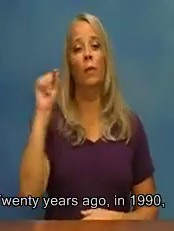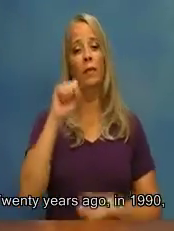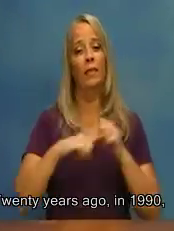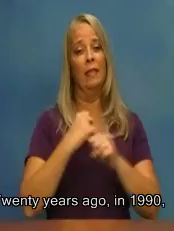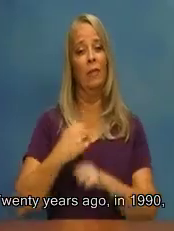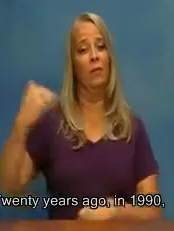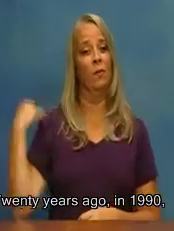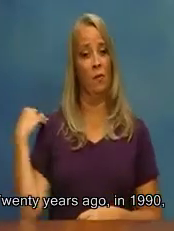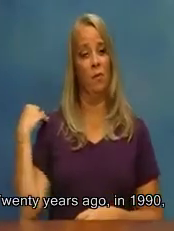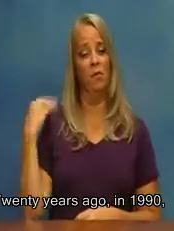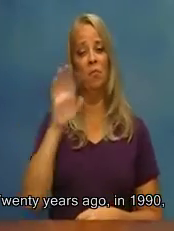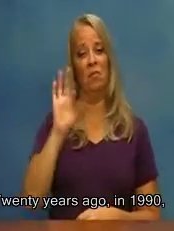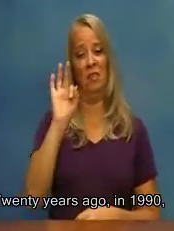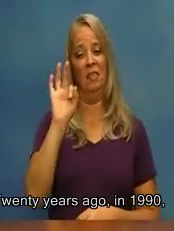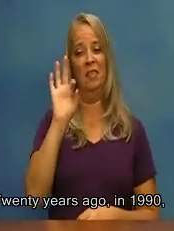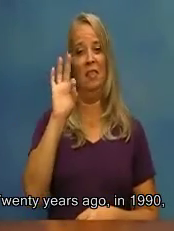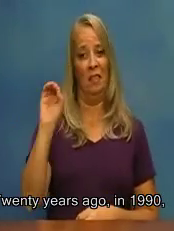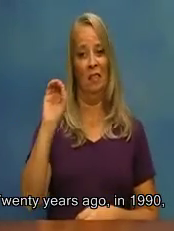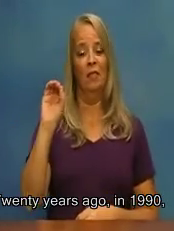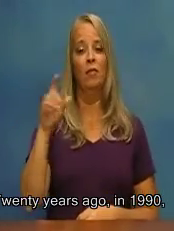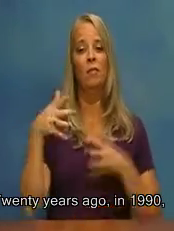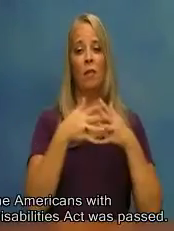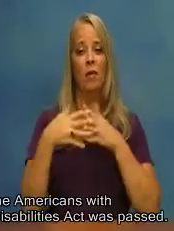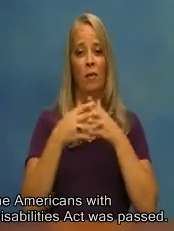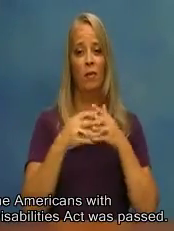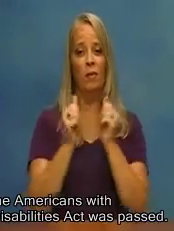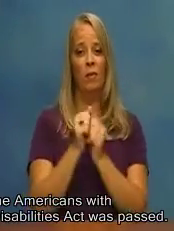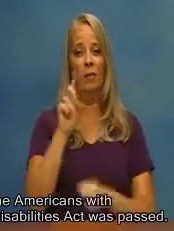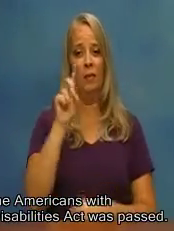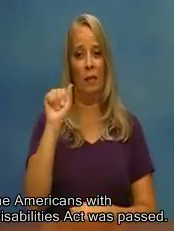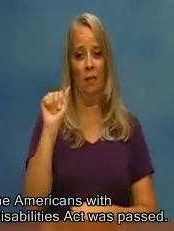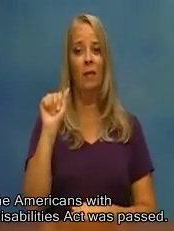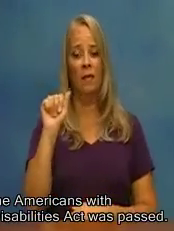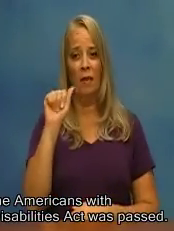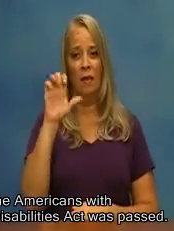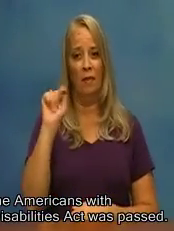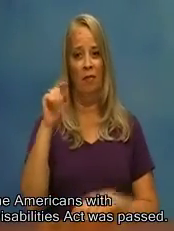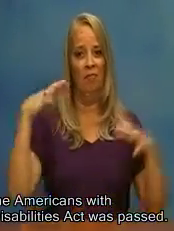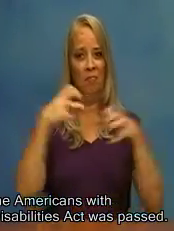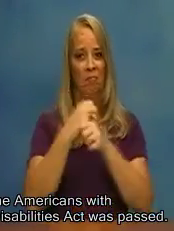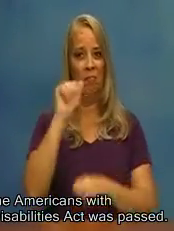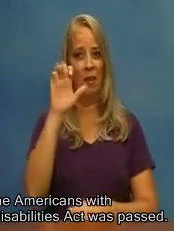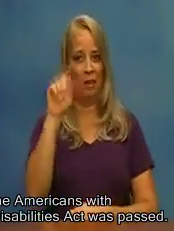20 years ago, in 1990, the Americans with Disabilities Act was passed.